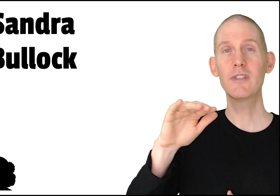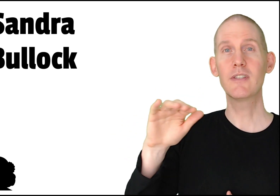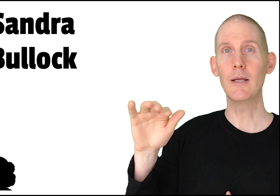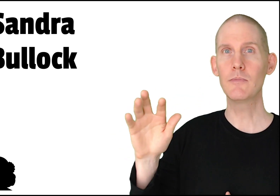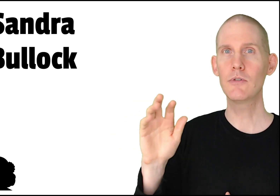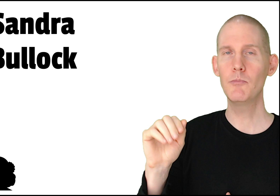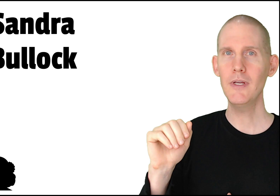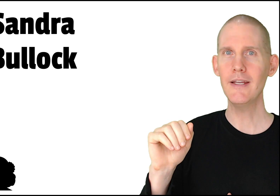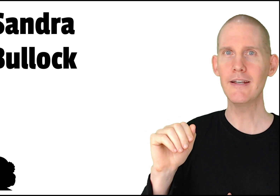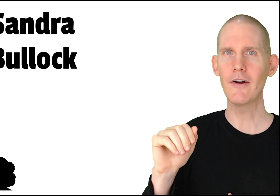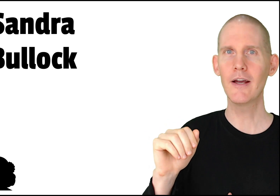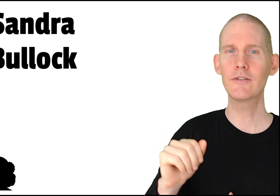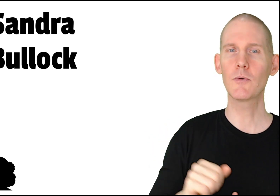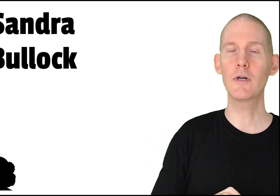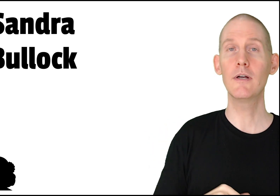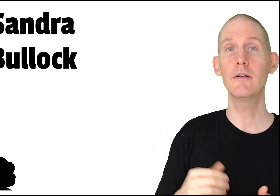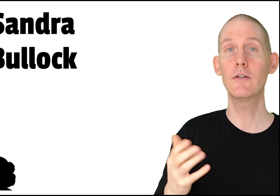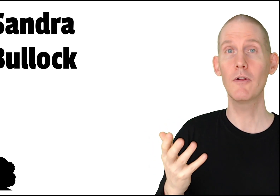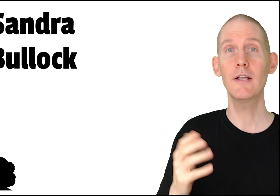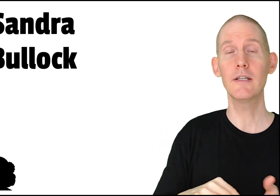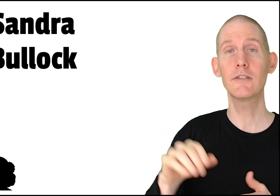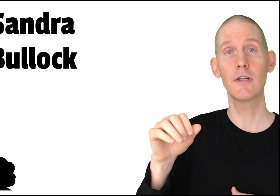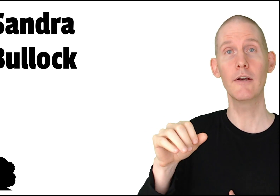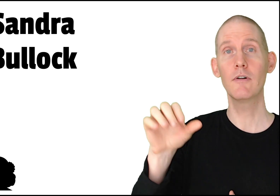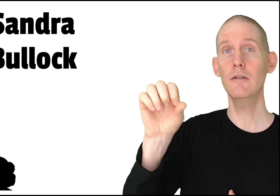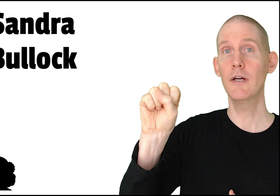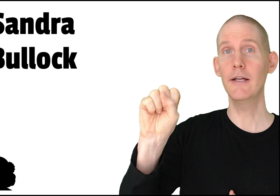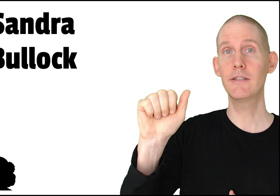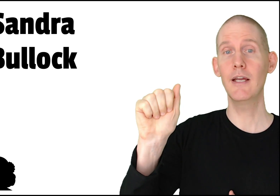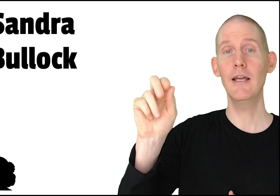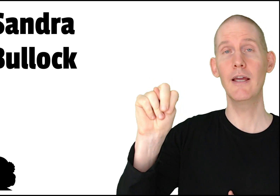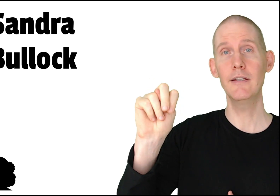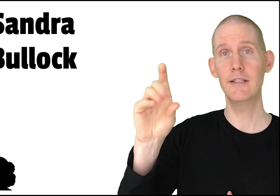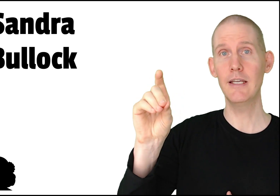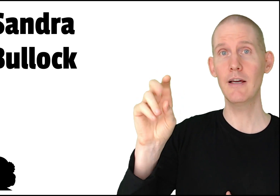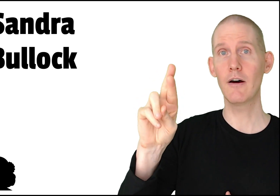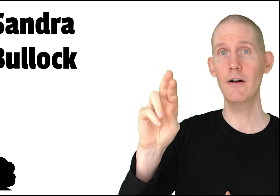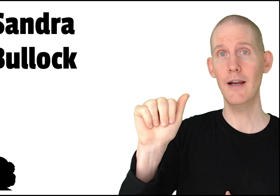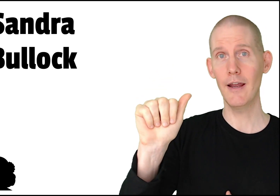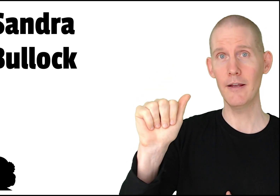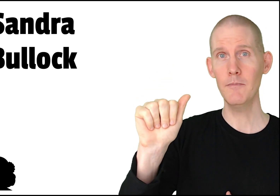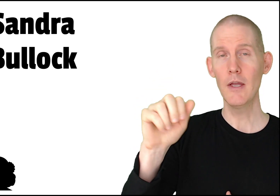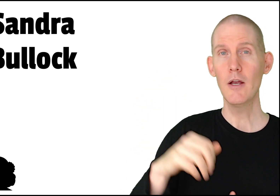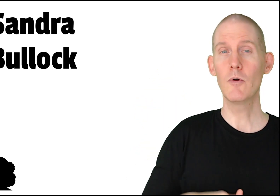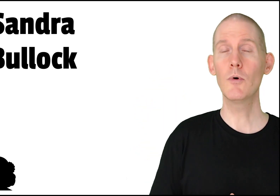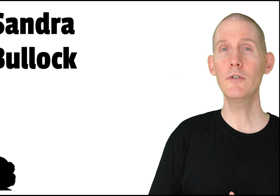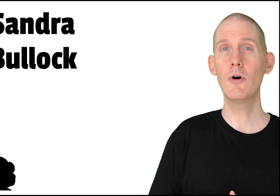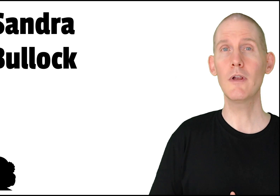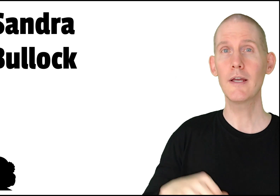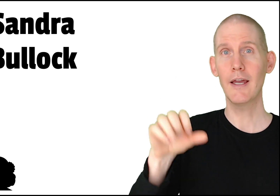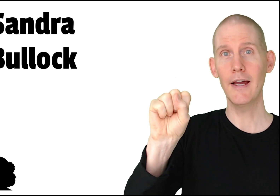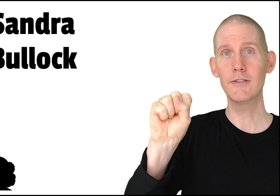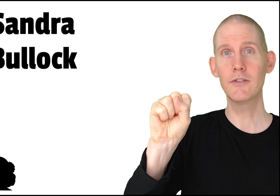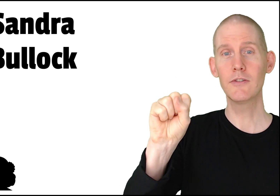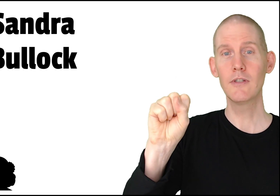same speed. All right, so we're going to go like this, Sandra, S-A-N-D-R-A. We wouldn't go like